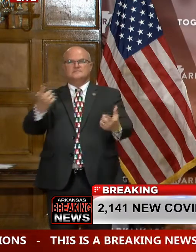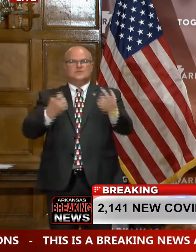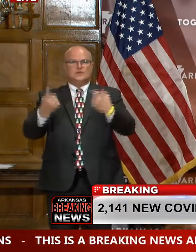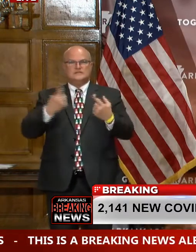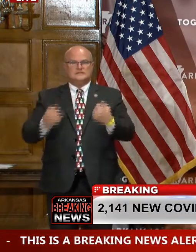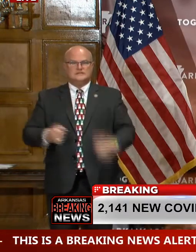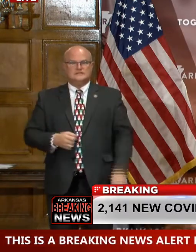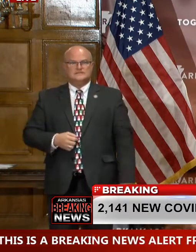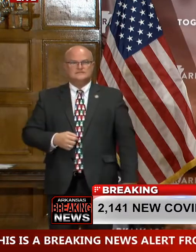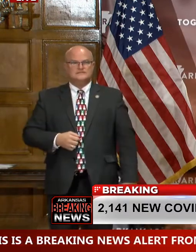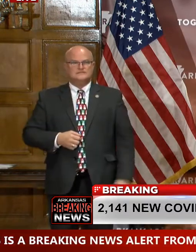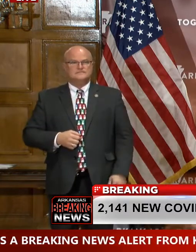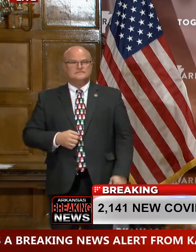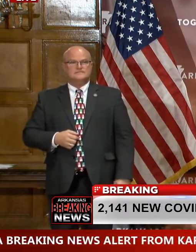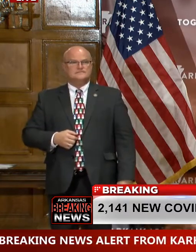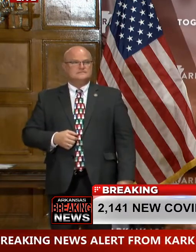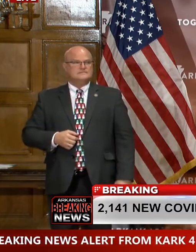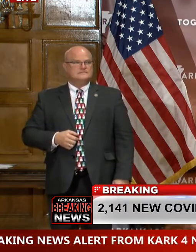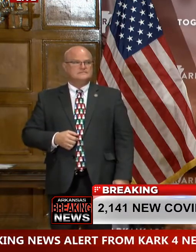questions.